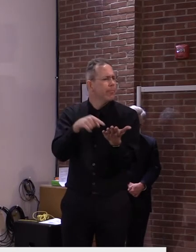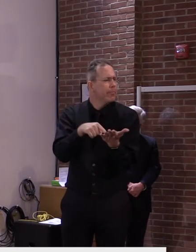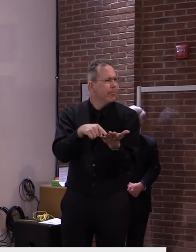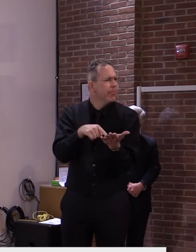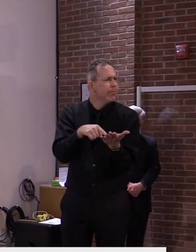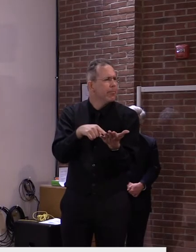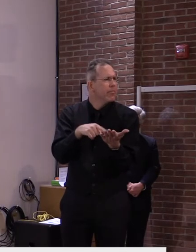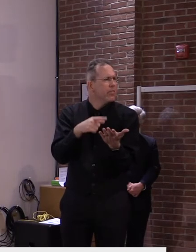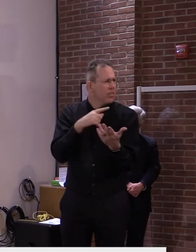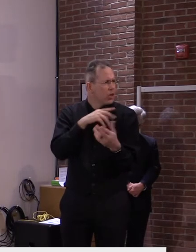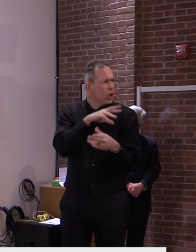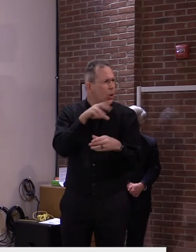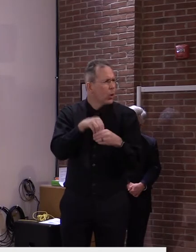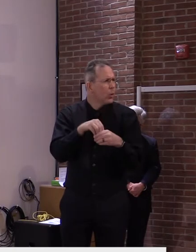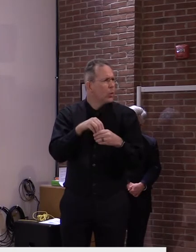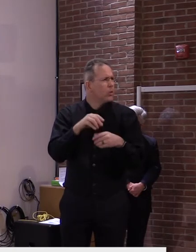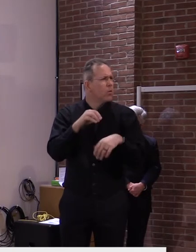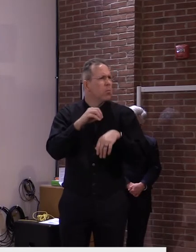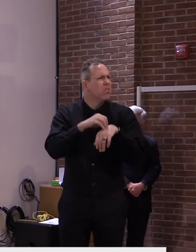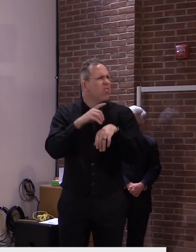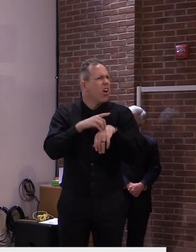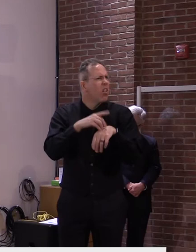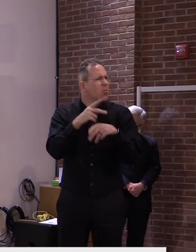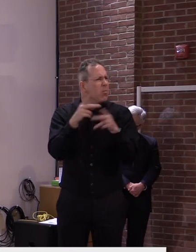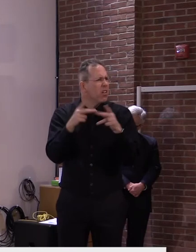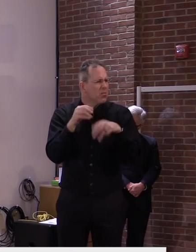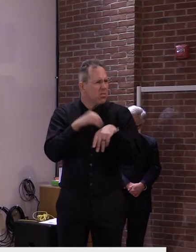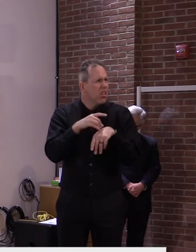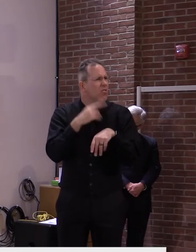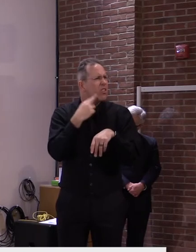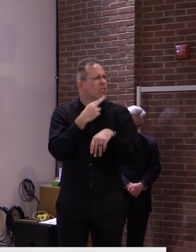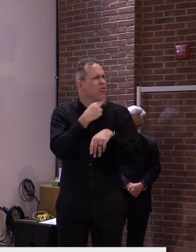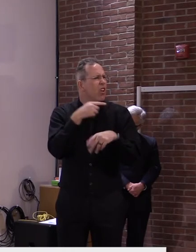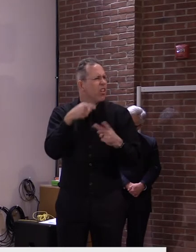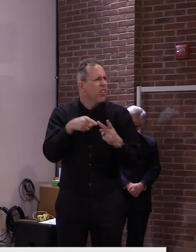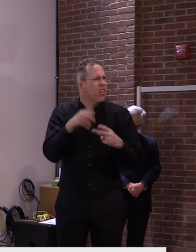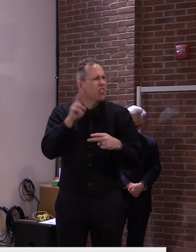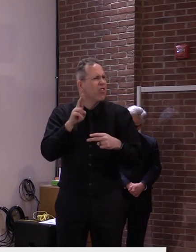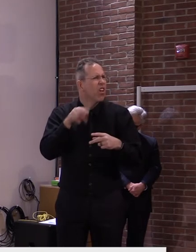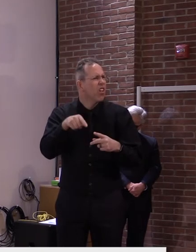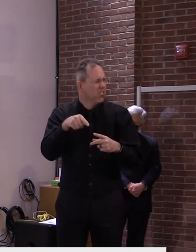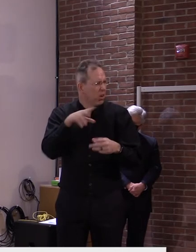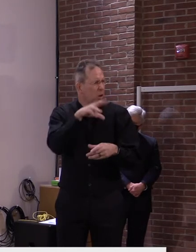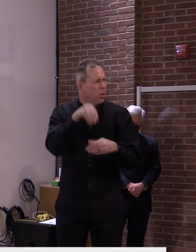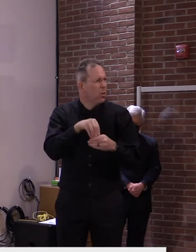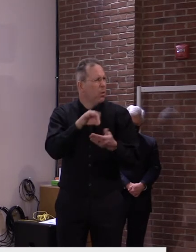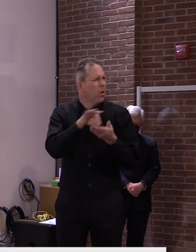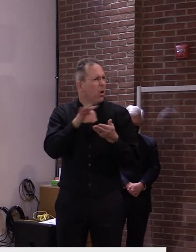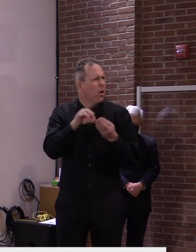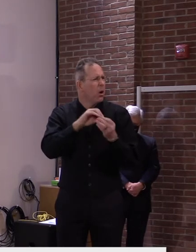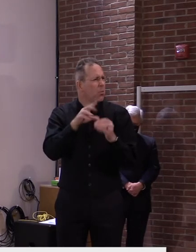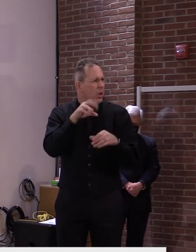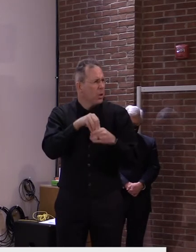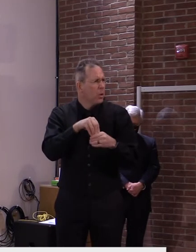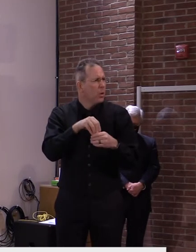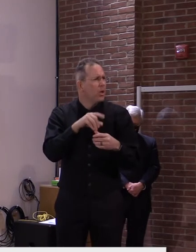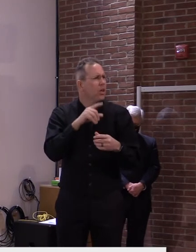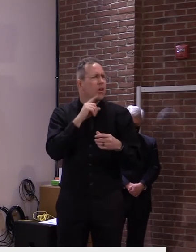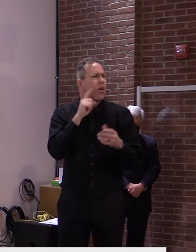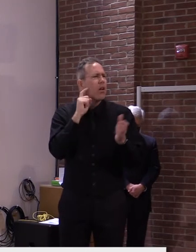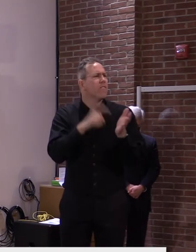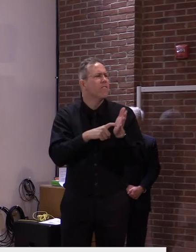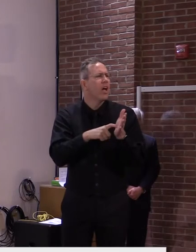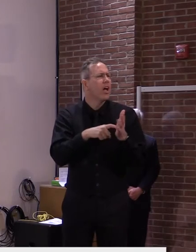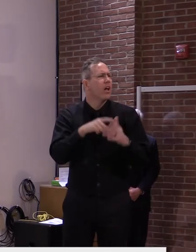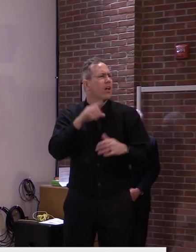McDonald's restaurant in Ruff. And the health department also included an unidentified fire department, which we're wondering what the